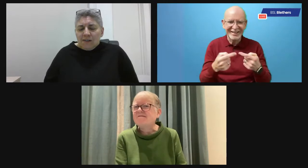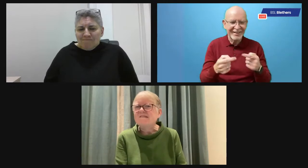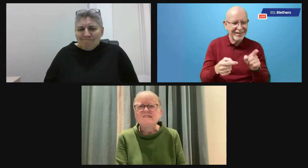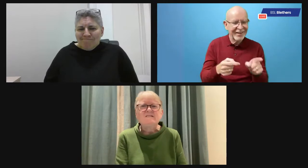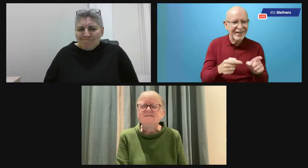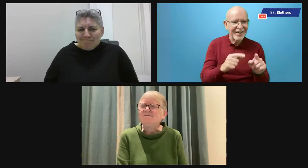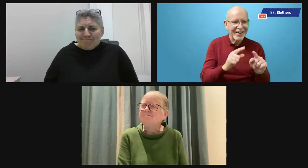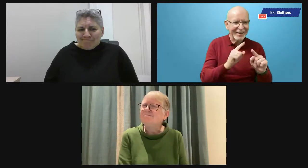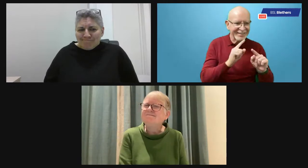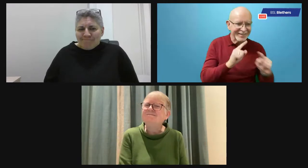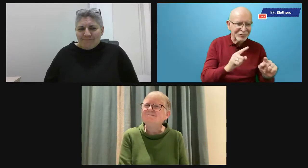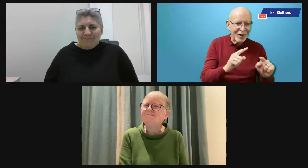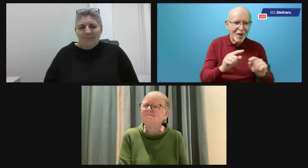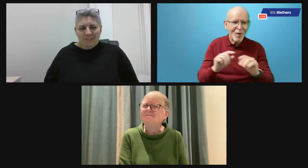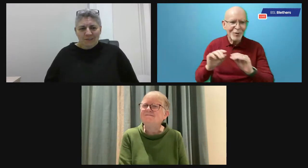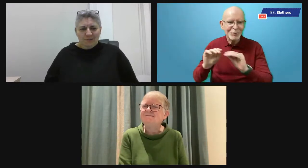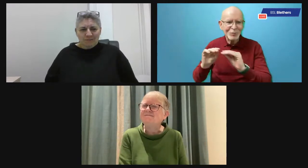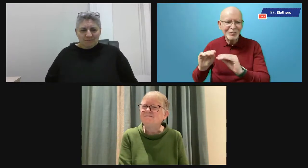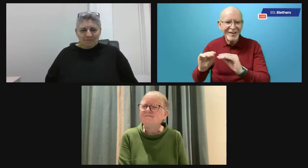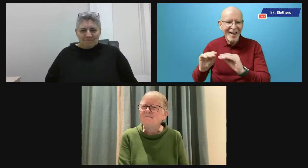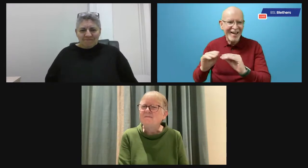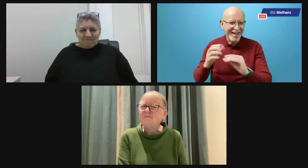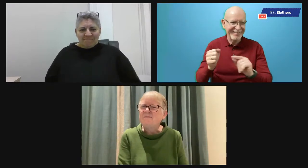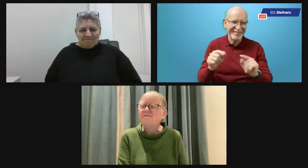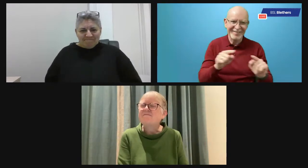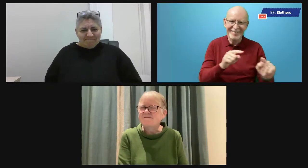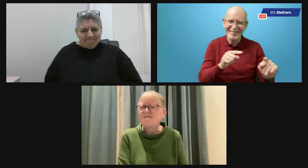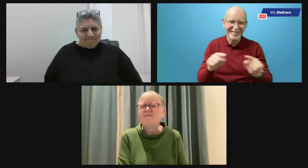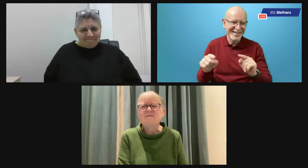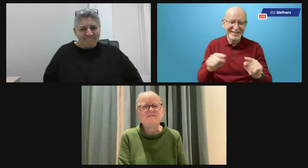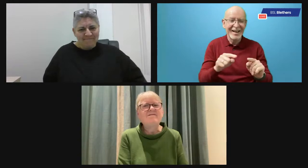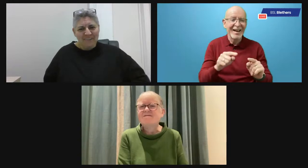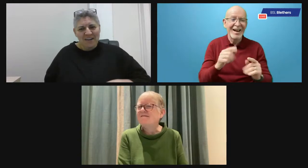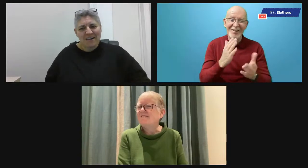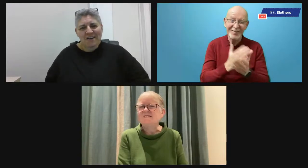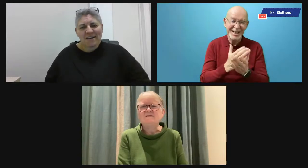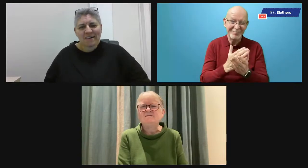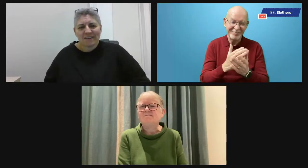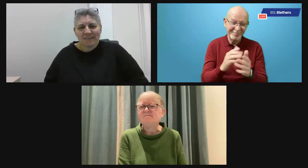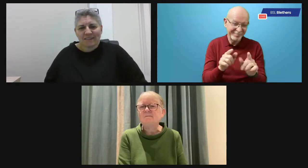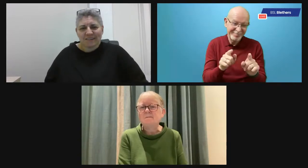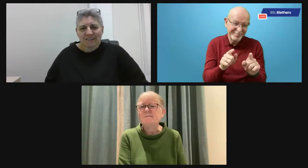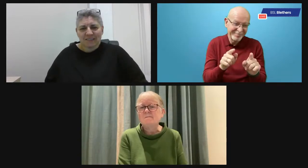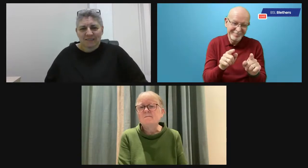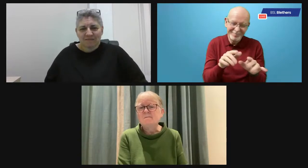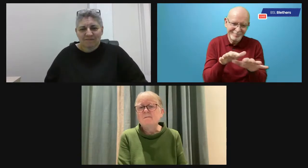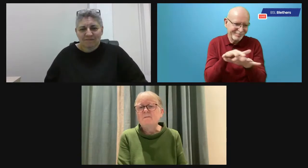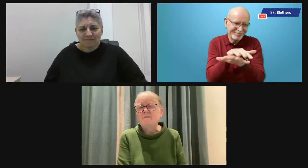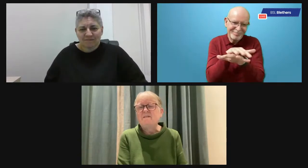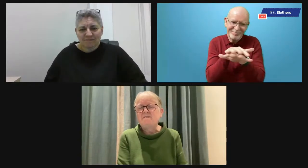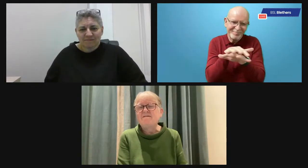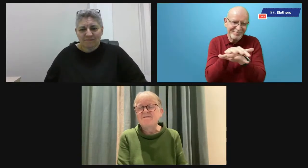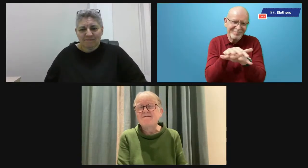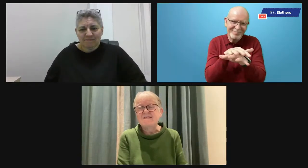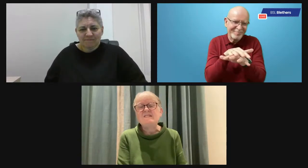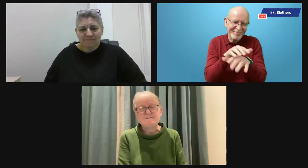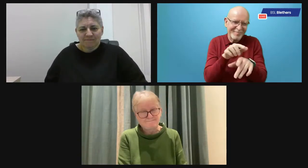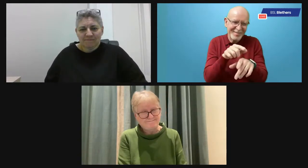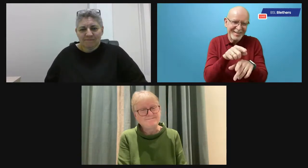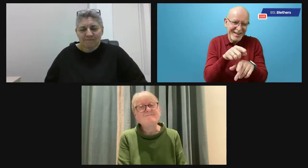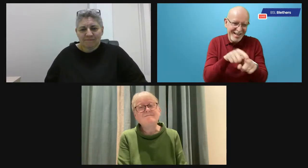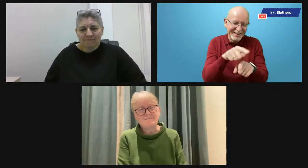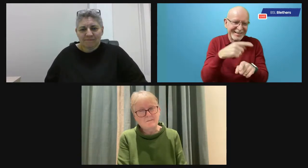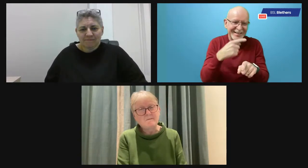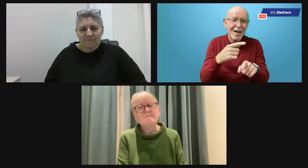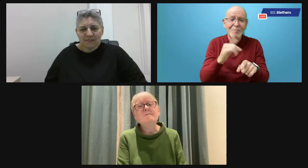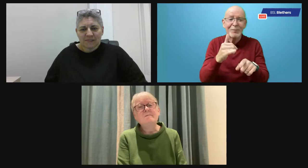Oh, it's a contentious one. It's always difficult. Is it teacher or tutor? And there's benefits to both. But as Emma's